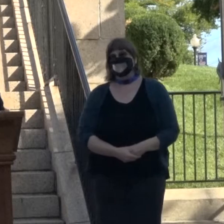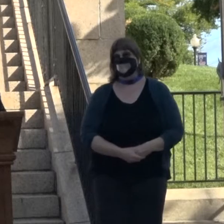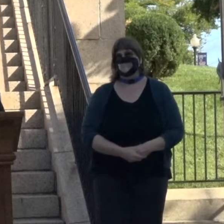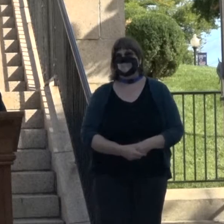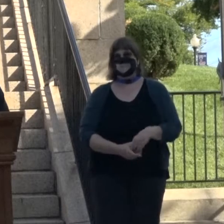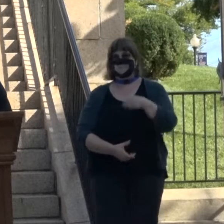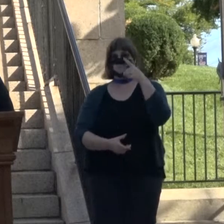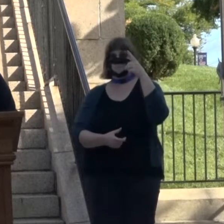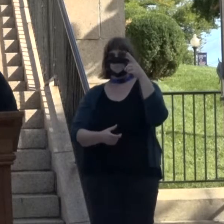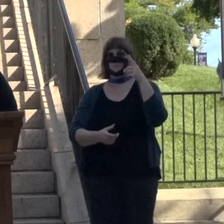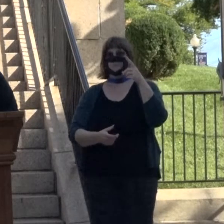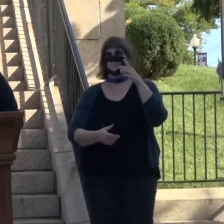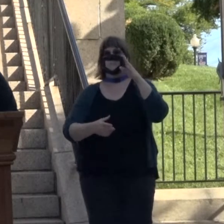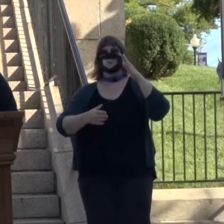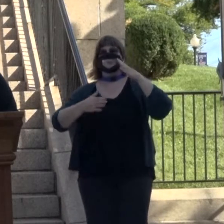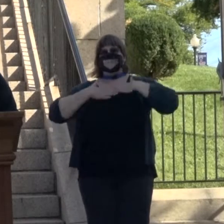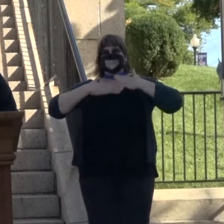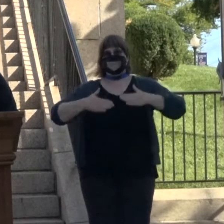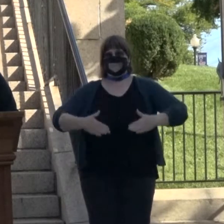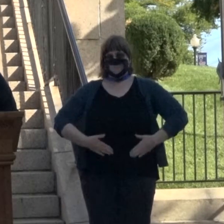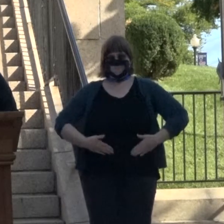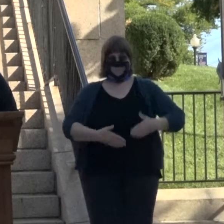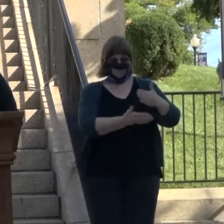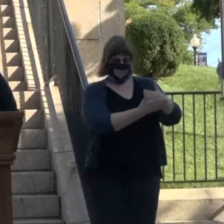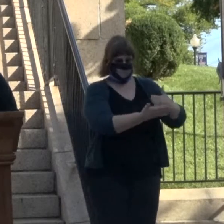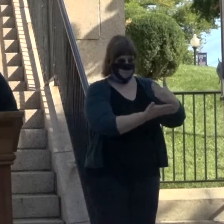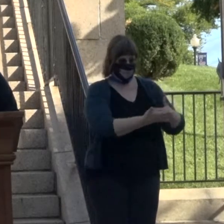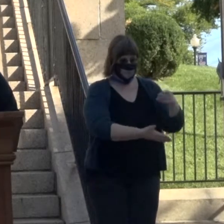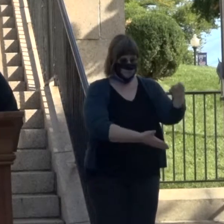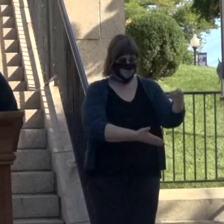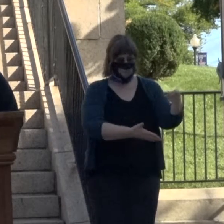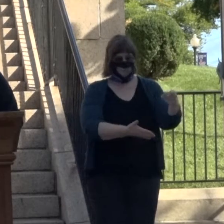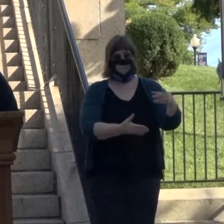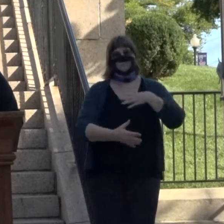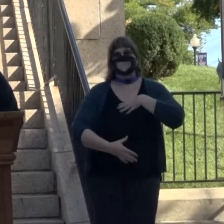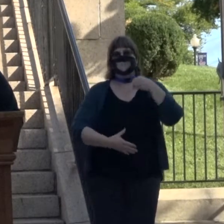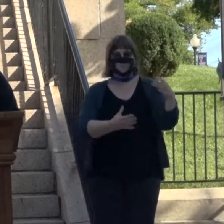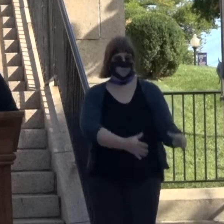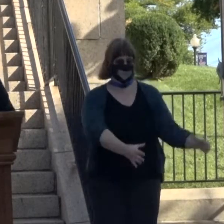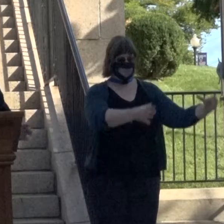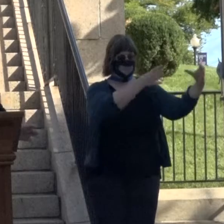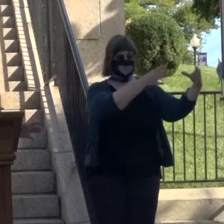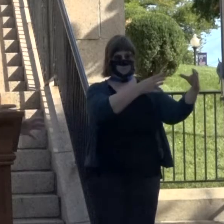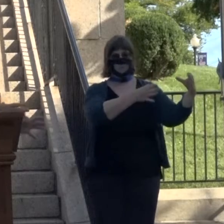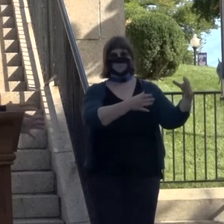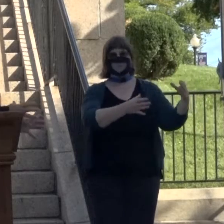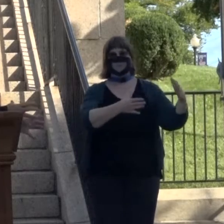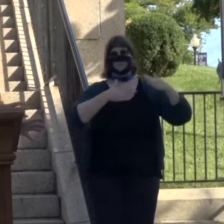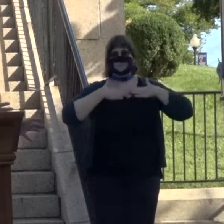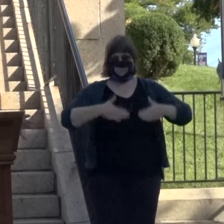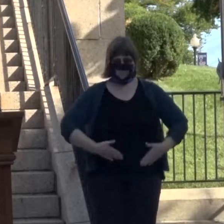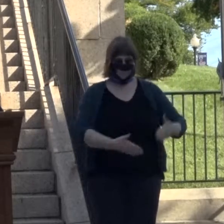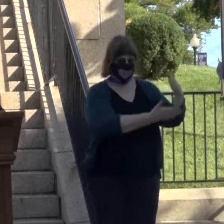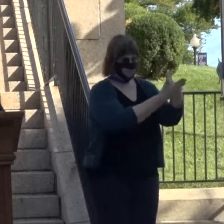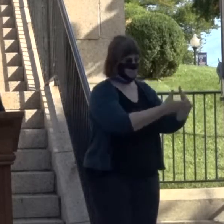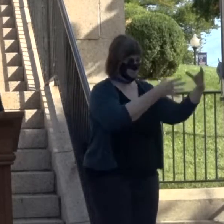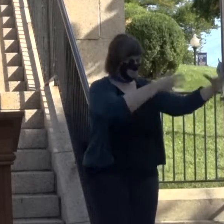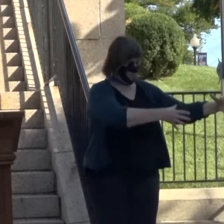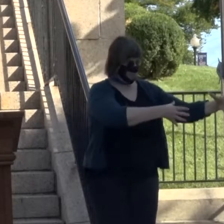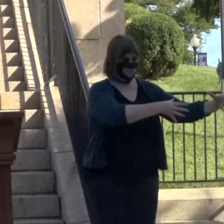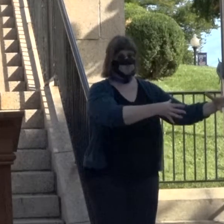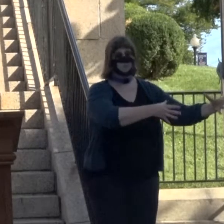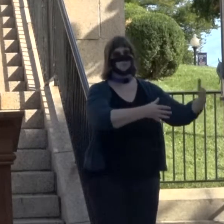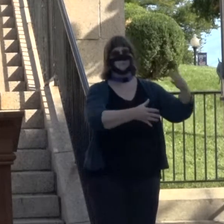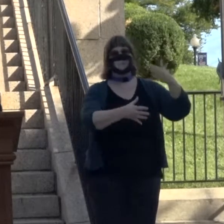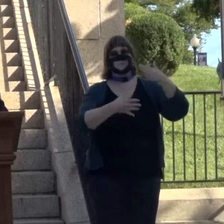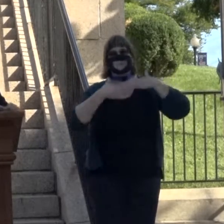every once in a while, they would yell body part. And it would be in a white bucket. And they would yell body part, and they would hand it to me, and I would